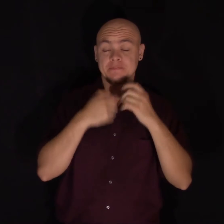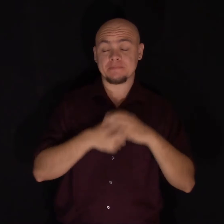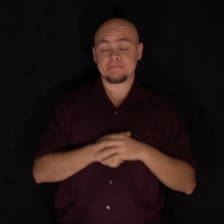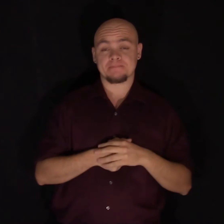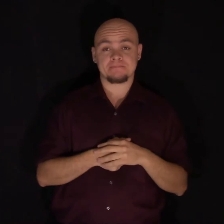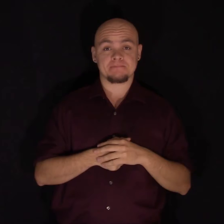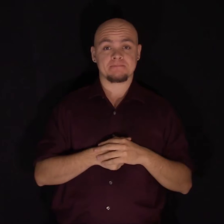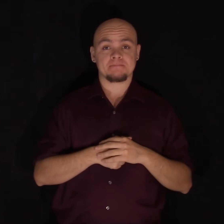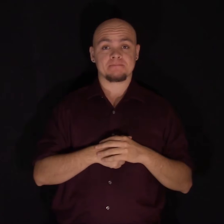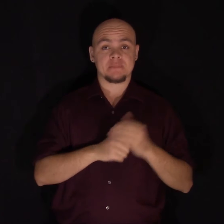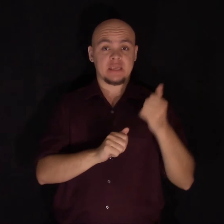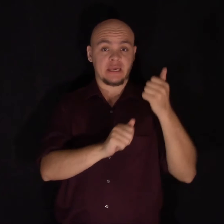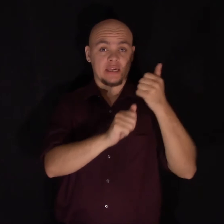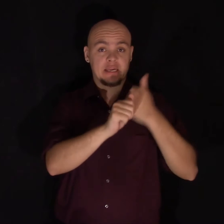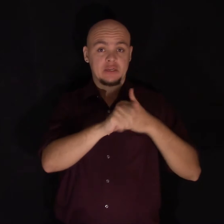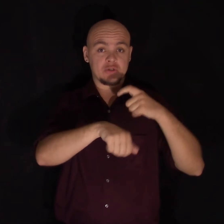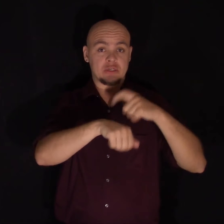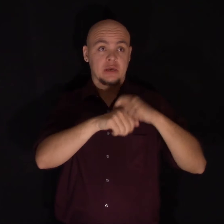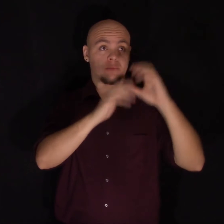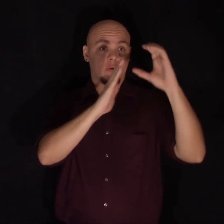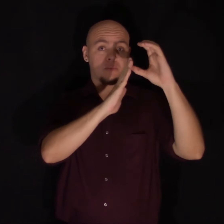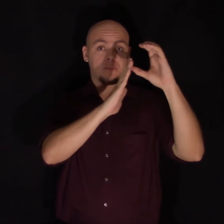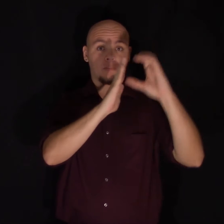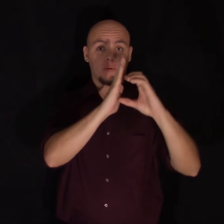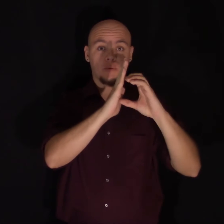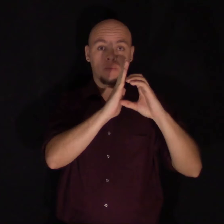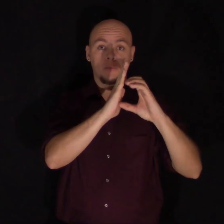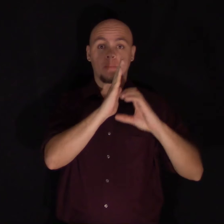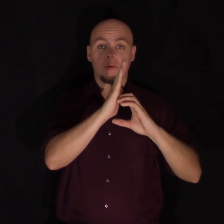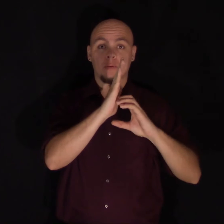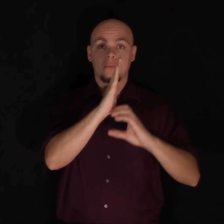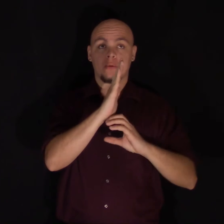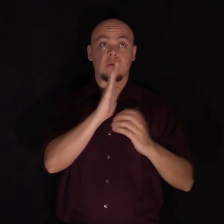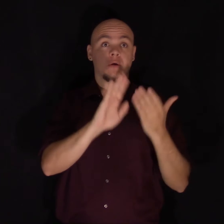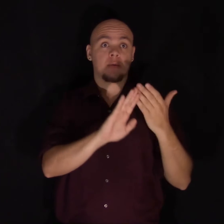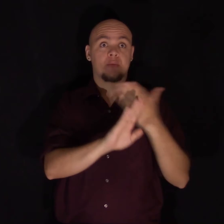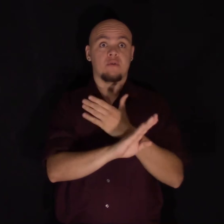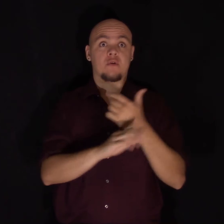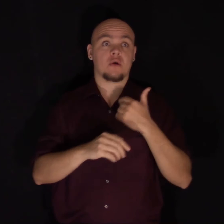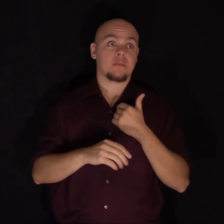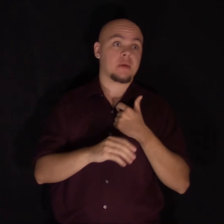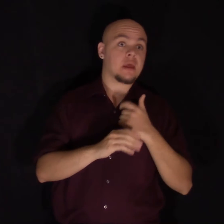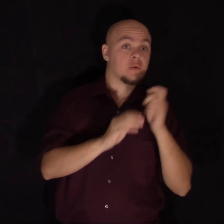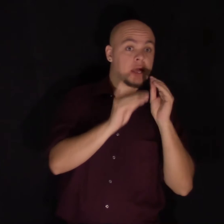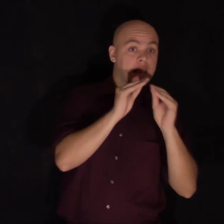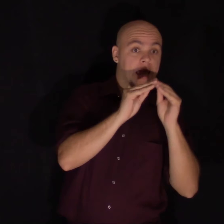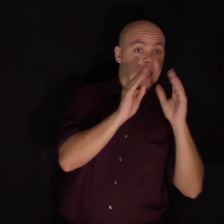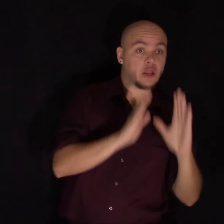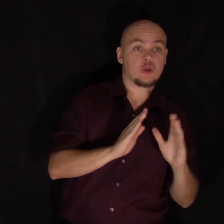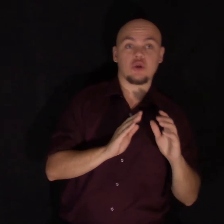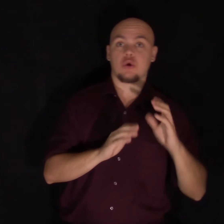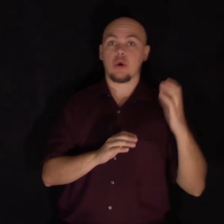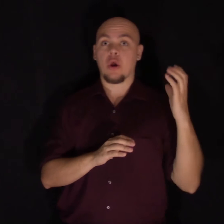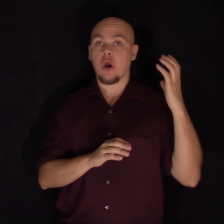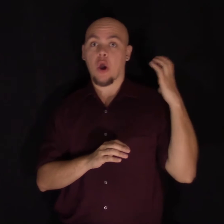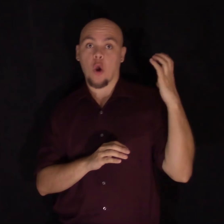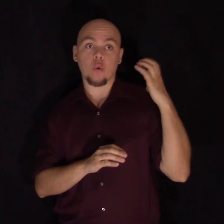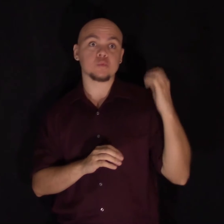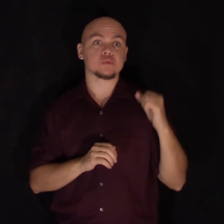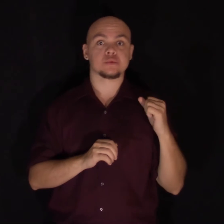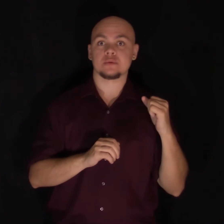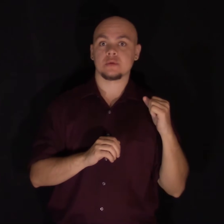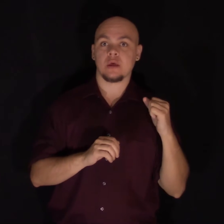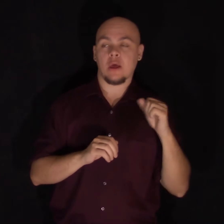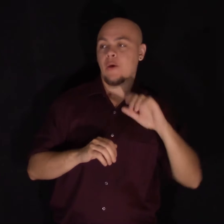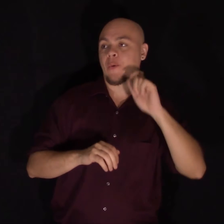Every floor took me further and further from what I had been. A magazine editor, a radio host, the person with the cool job to talk about